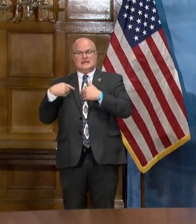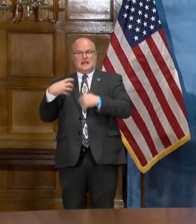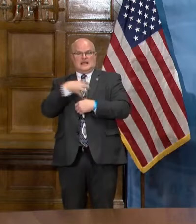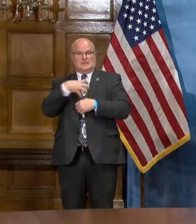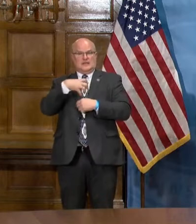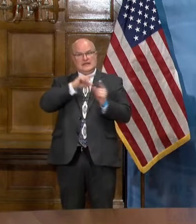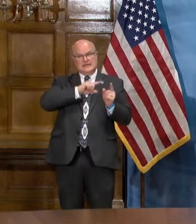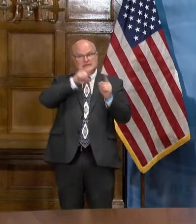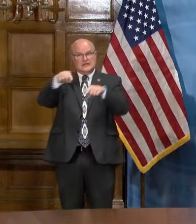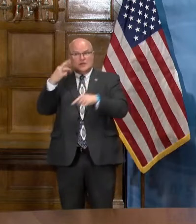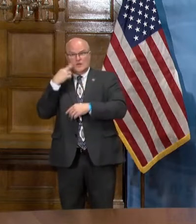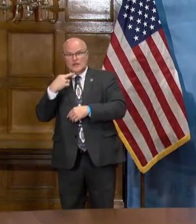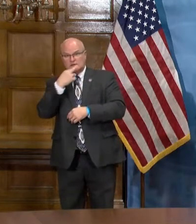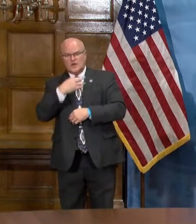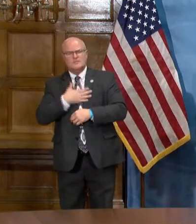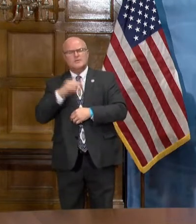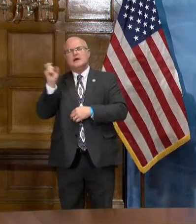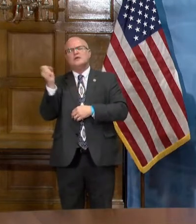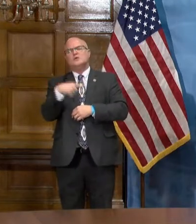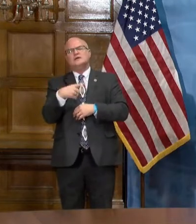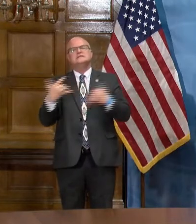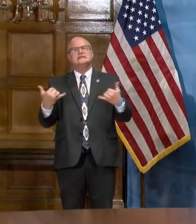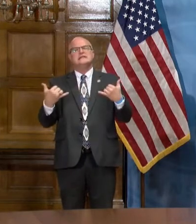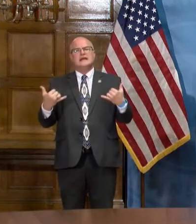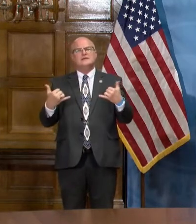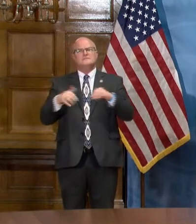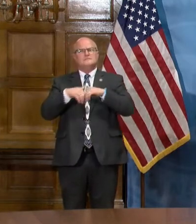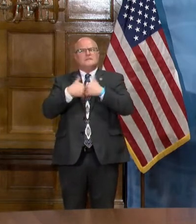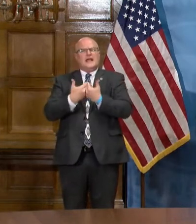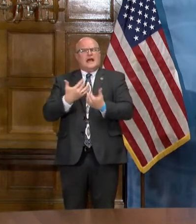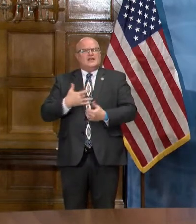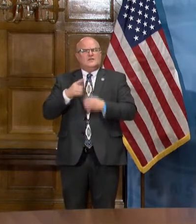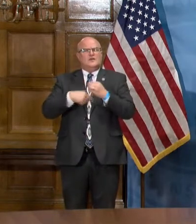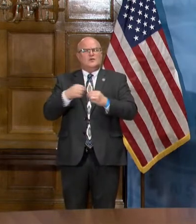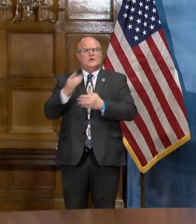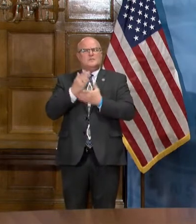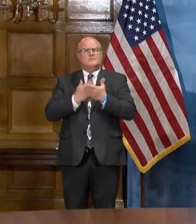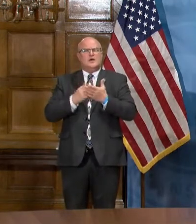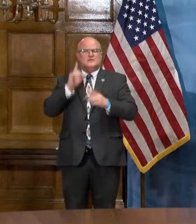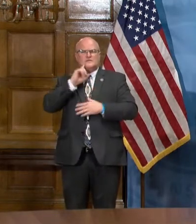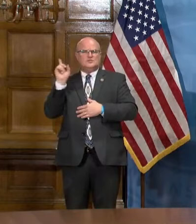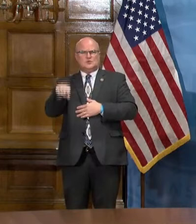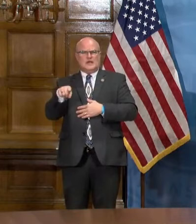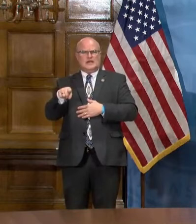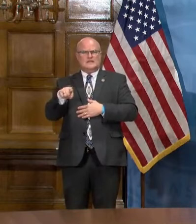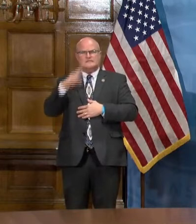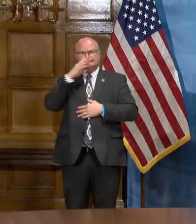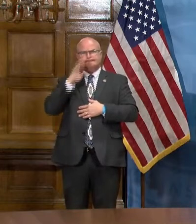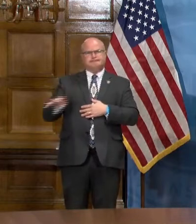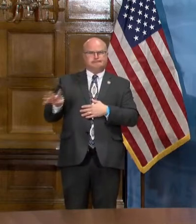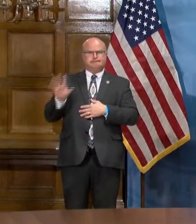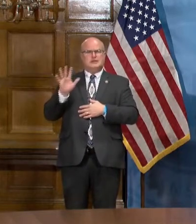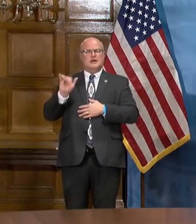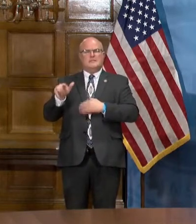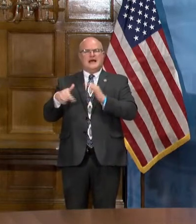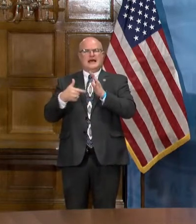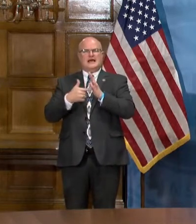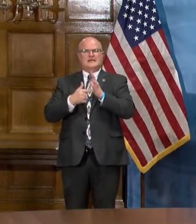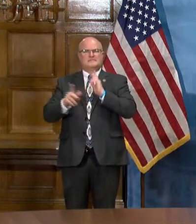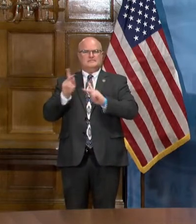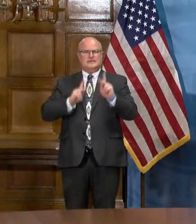the restaurant. But my question to you is, how do you feel when parts of your directive are disregarded by